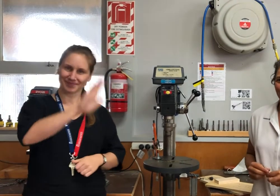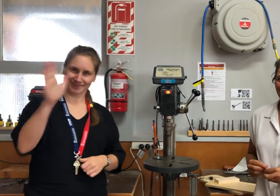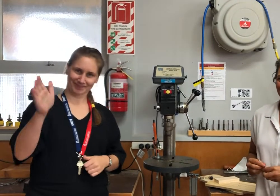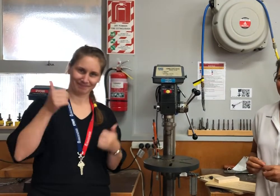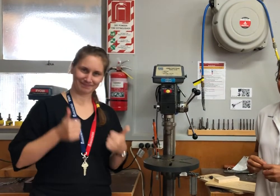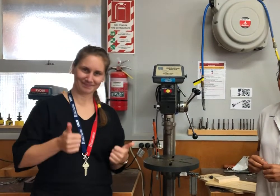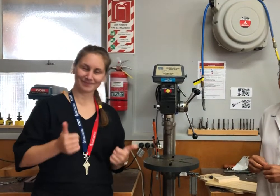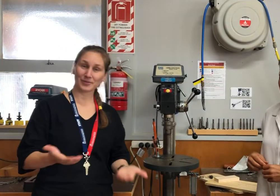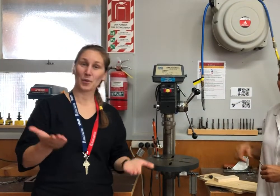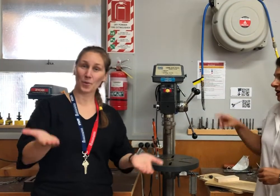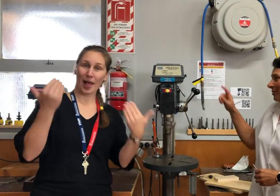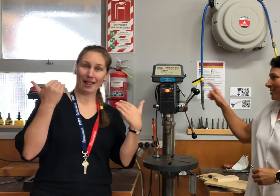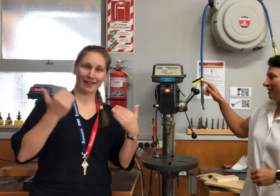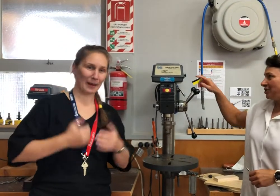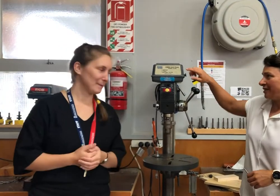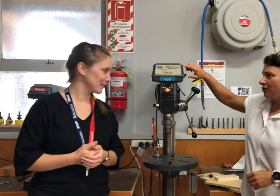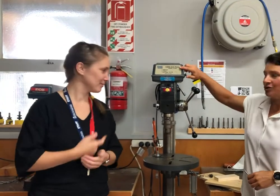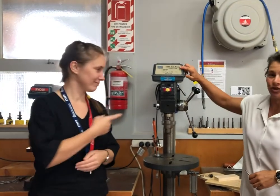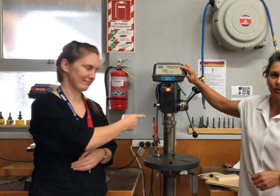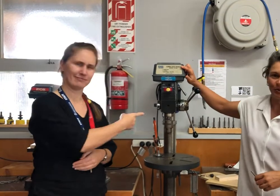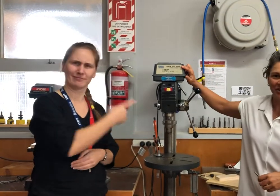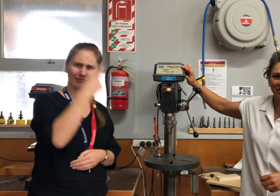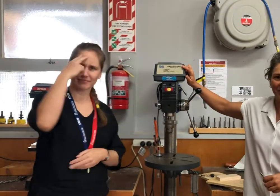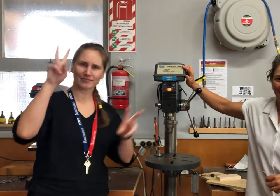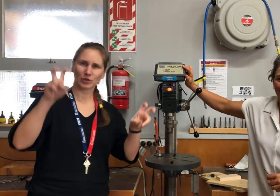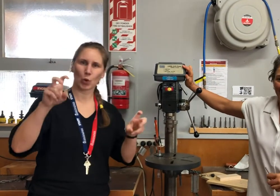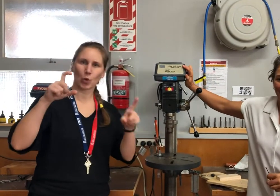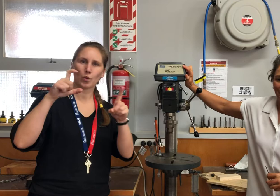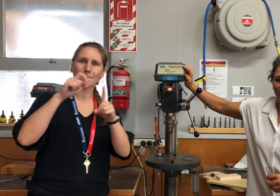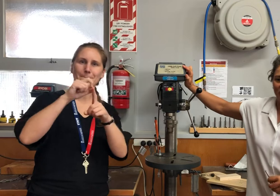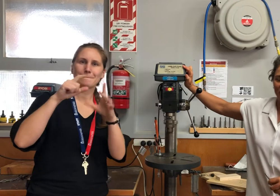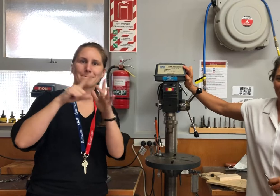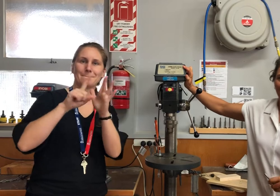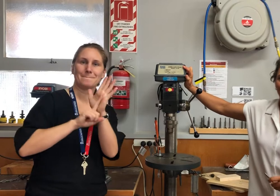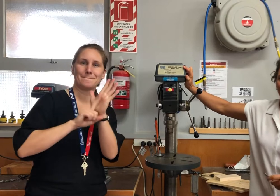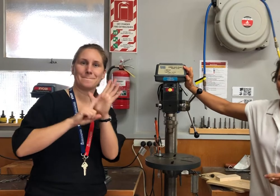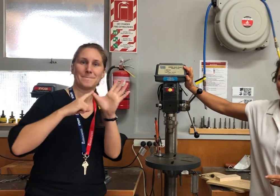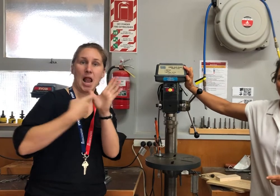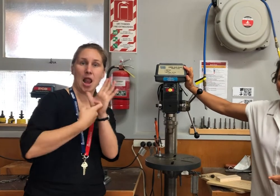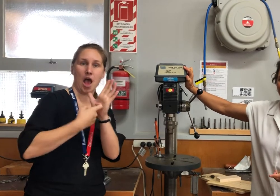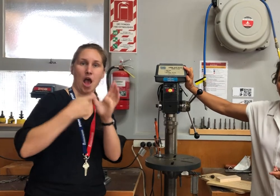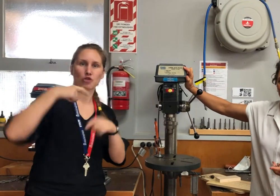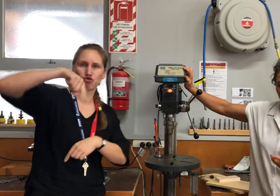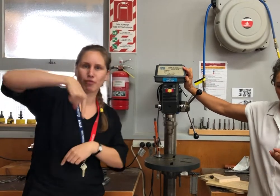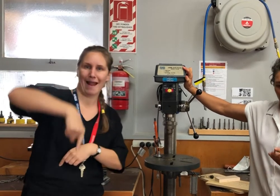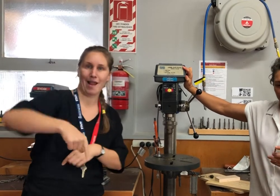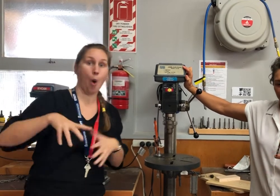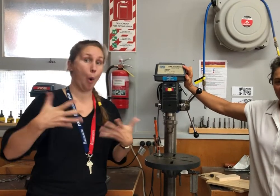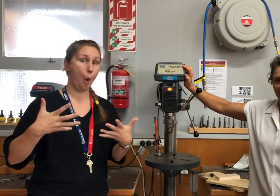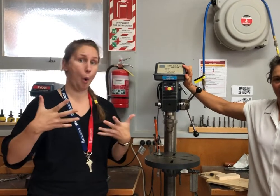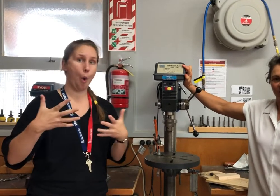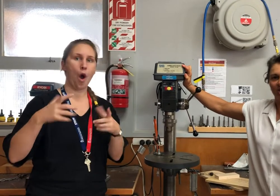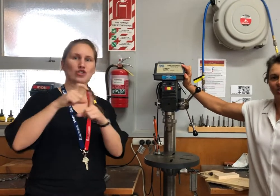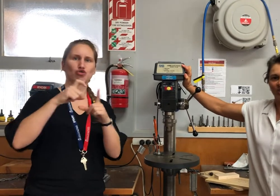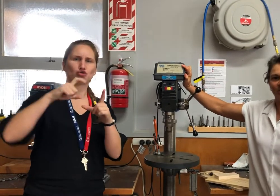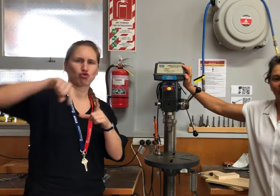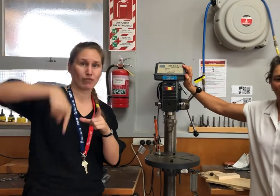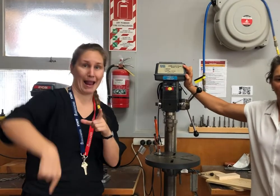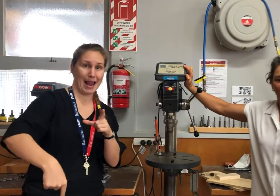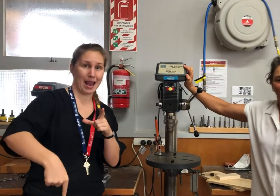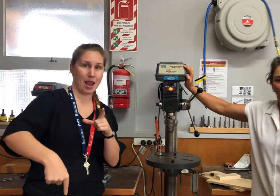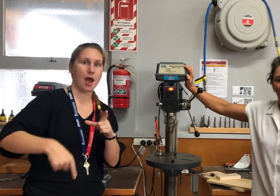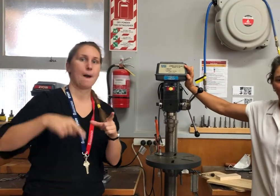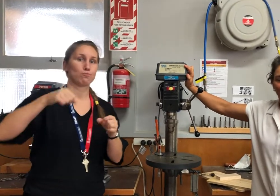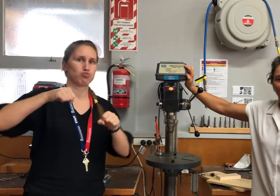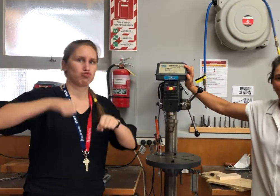Hi, so welcome to the pillar drill or drill press. We're just going to have a look first of all at putting in a cutting